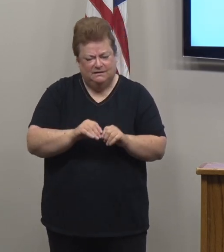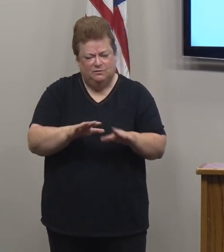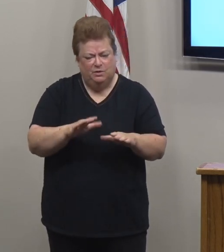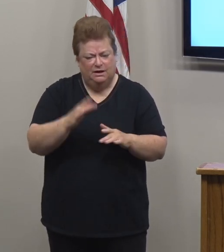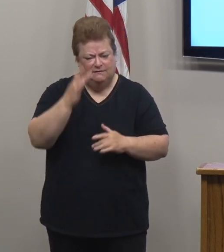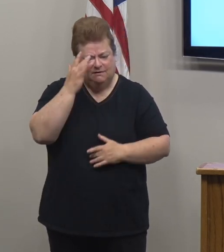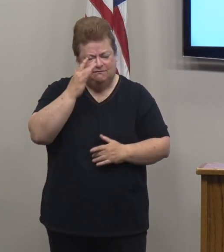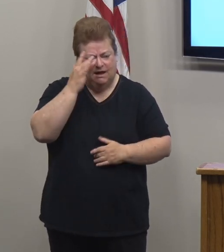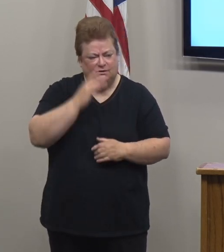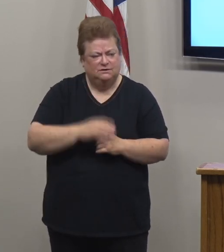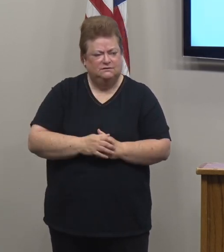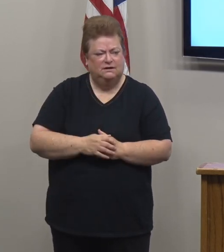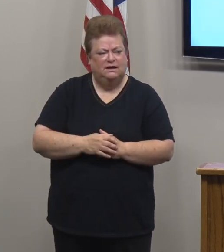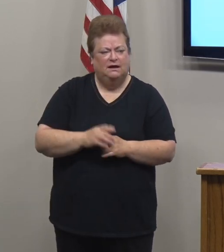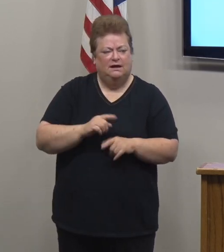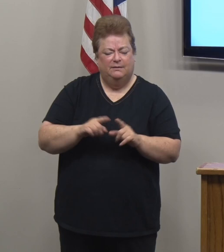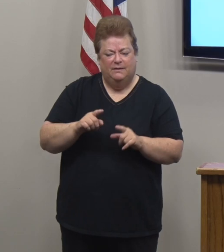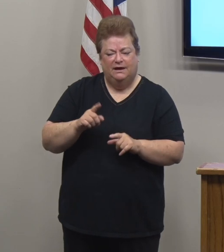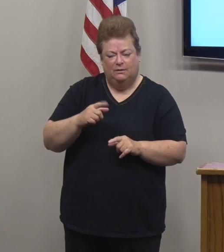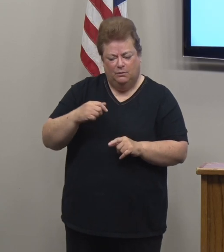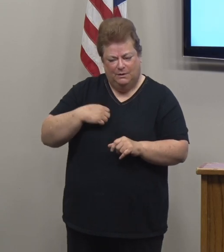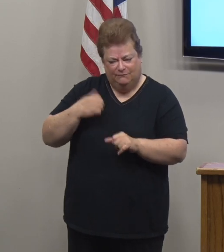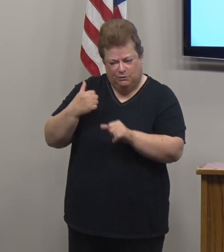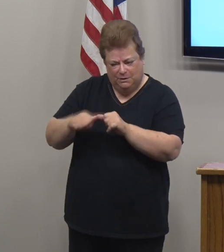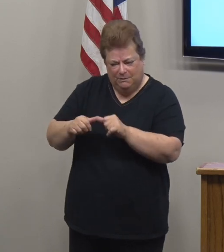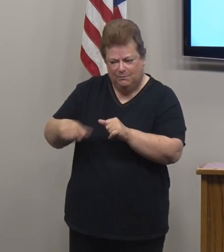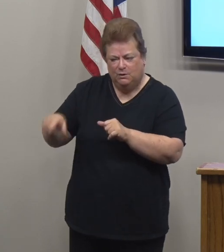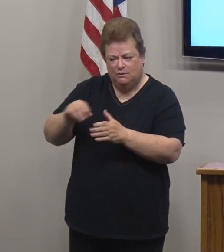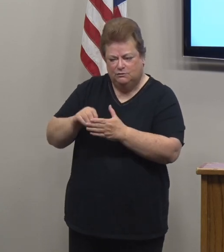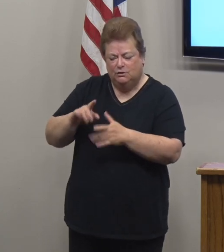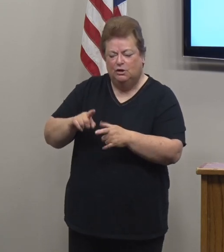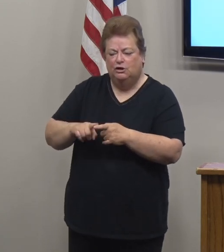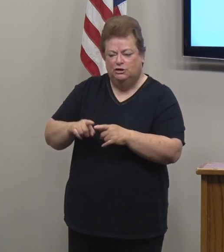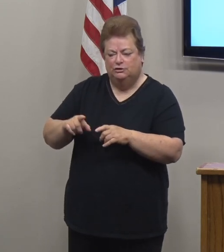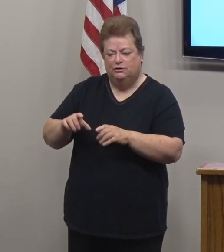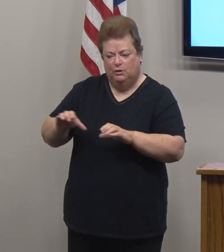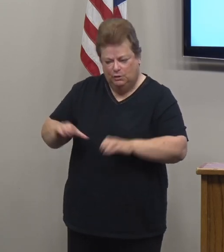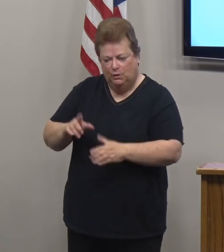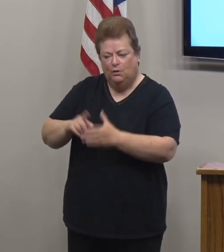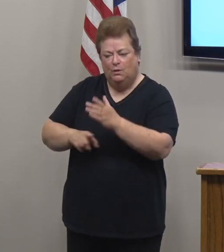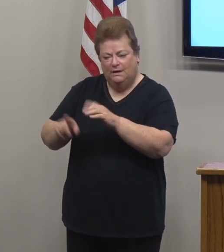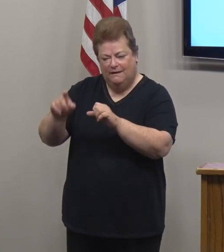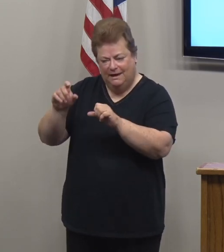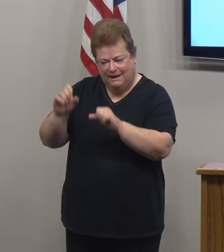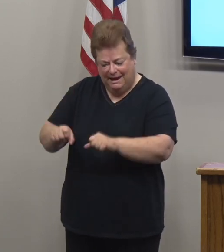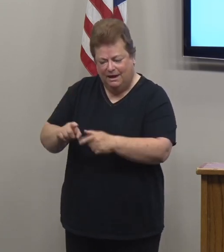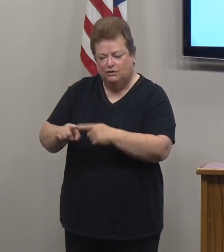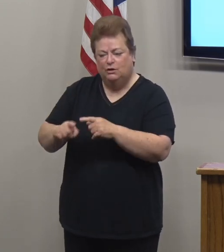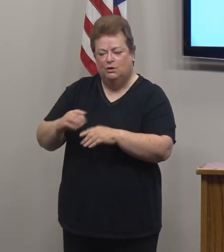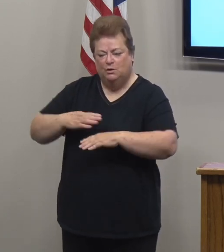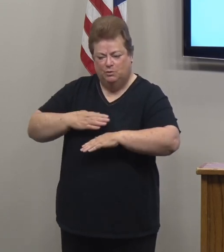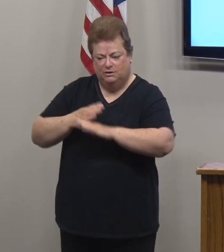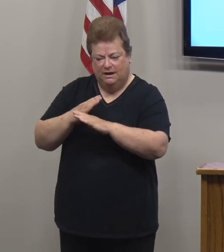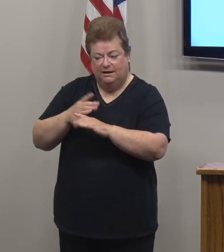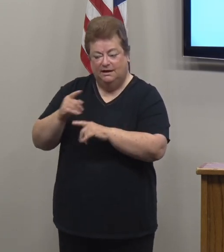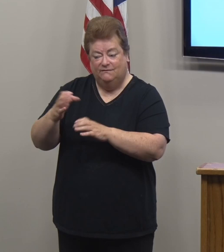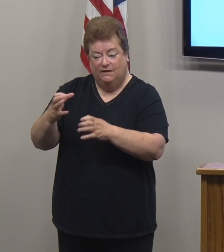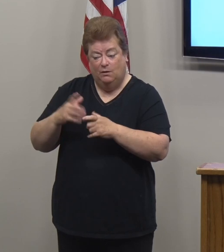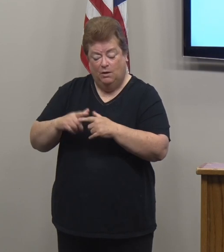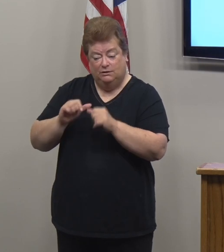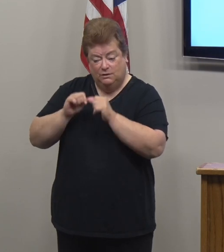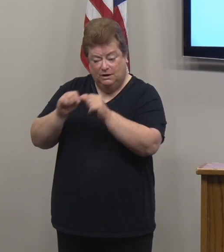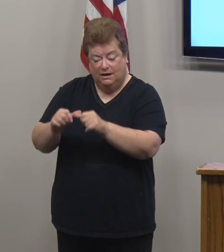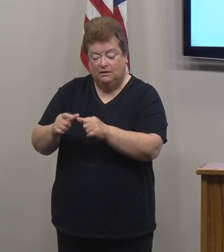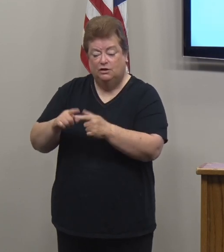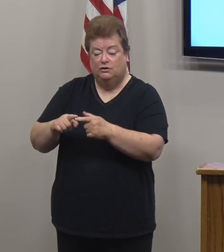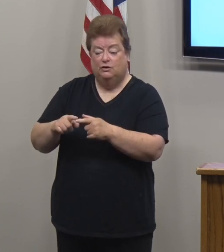remind students that they need to follow the policies in place to protect themselves and the entire system if they want to continue to have school and